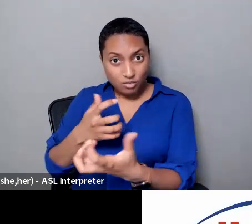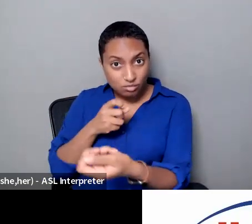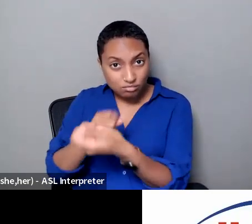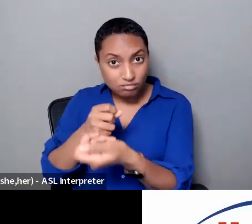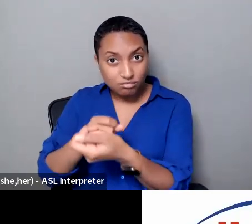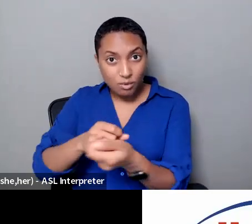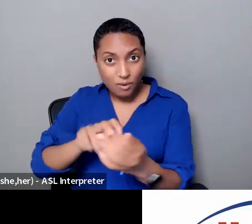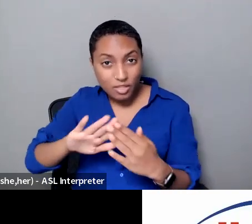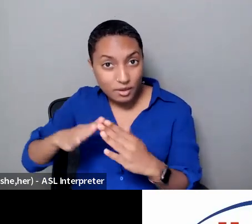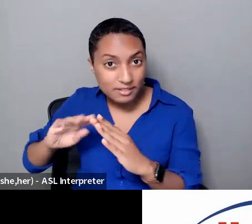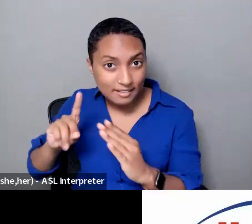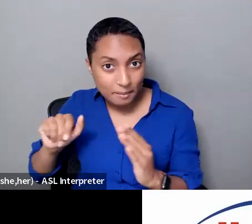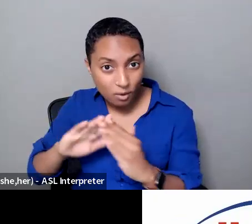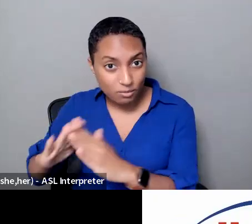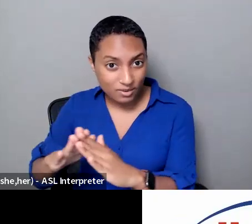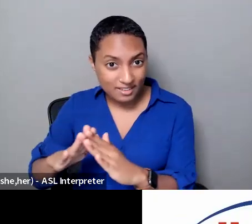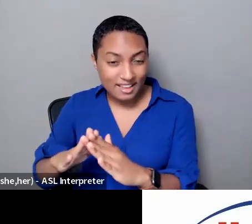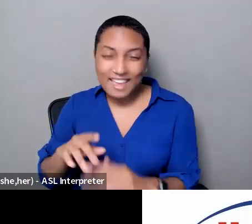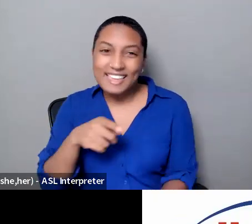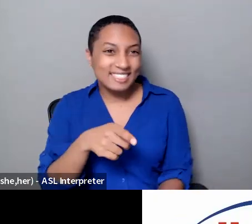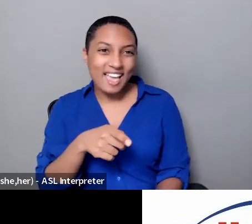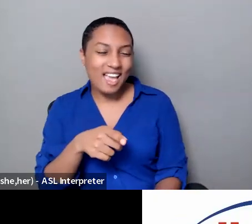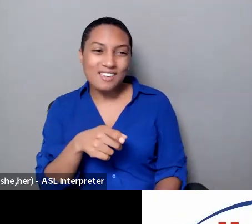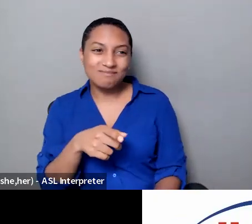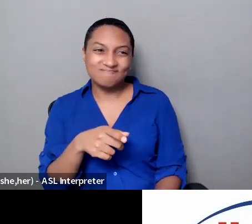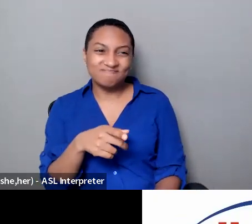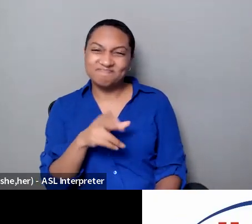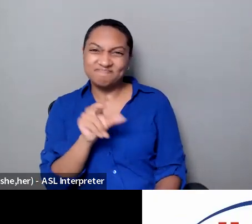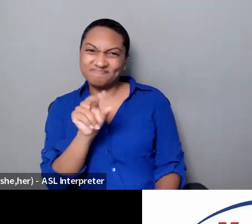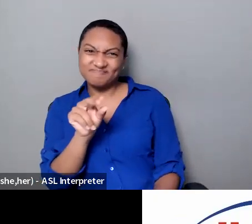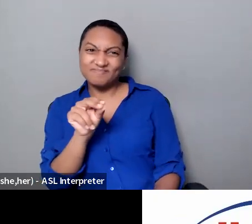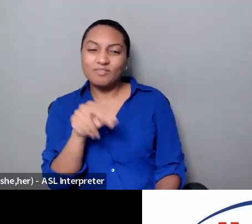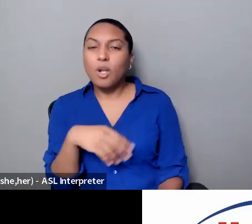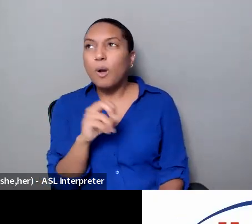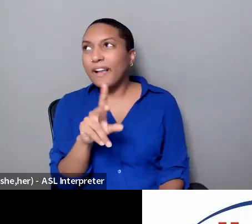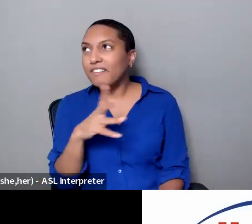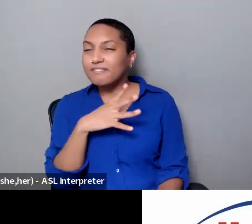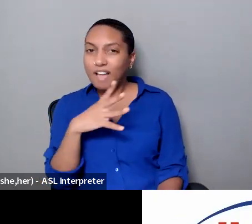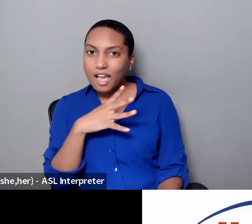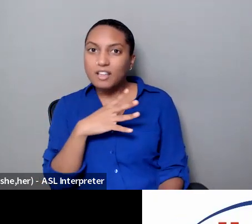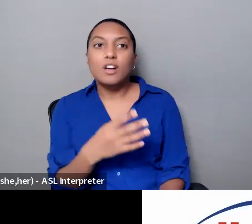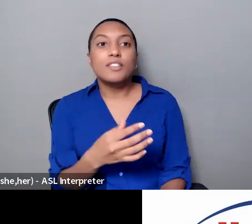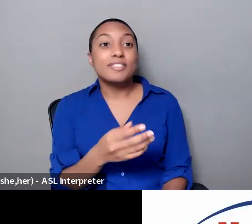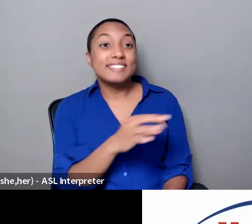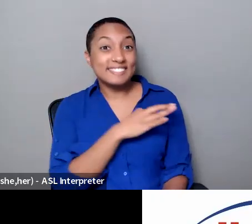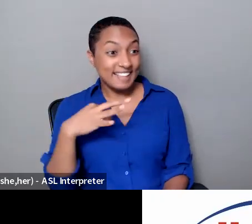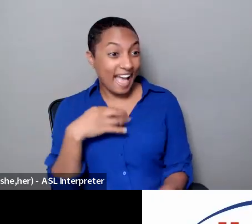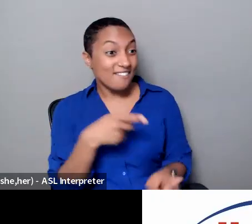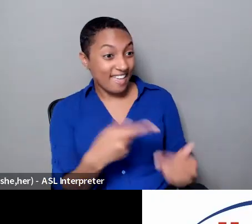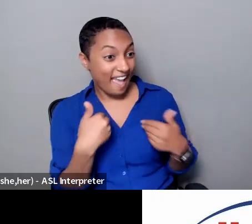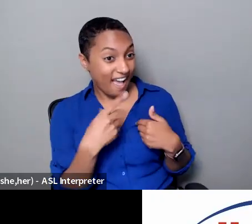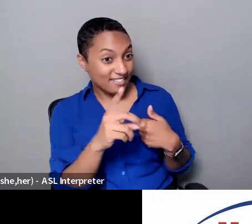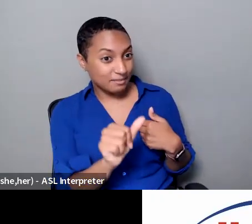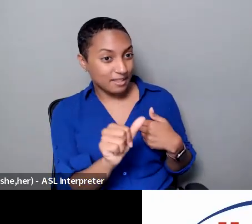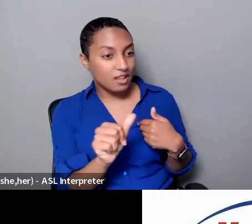they ended up saying is, okay, well, we'll just make all three of our staff leadership. We'll give them different titles, and then we will be in